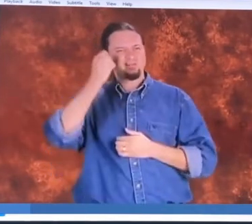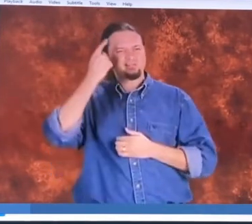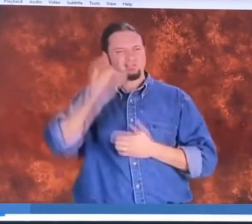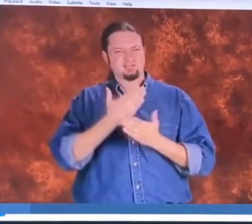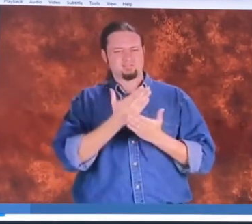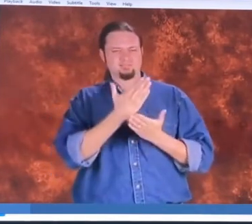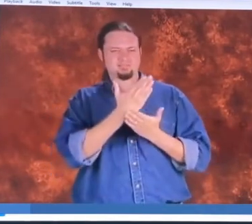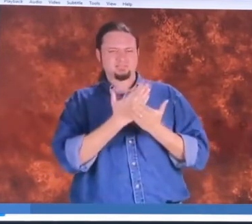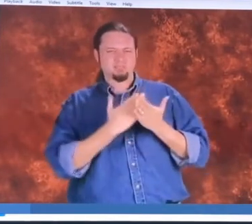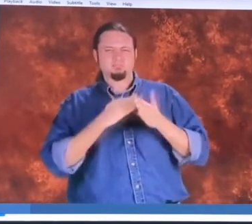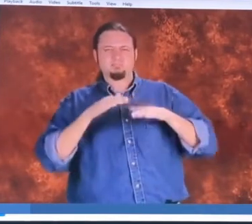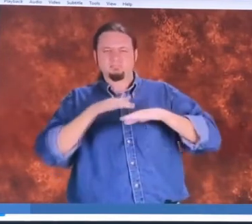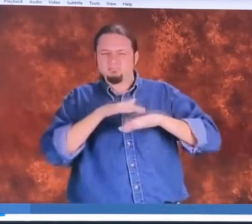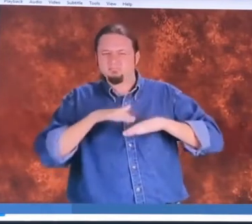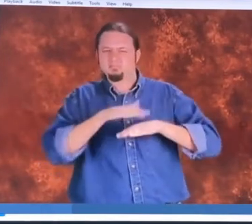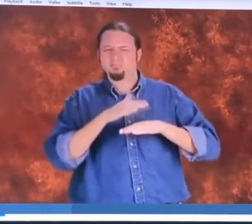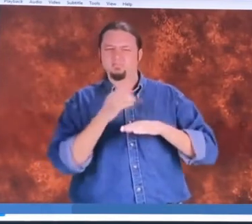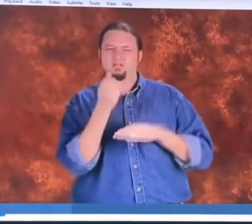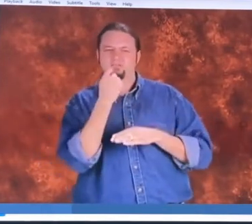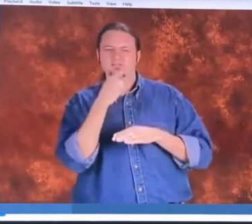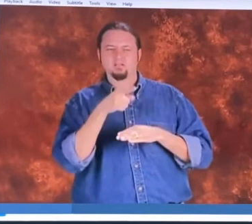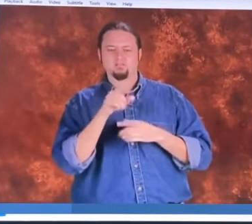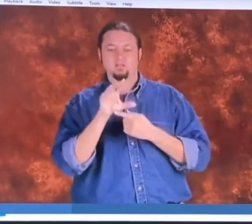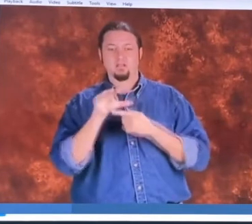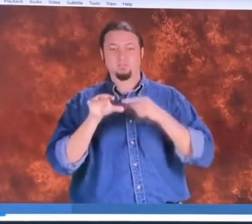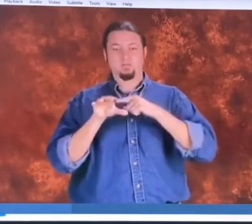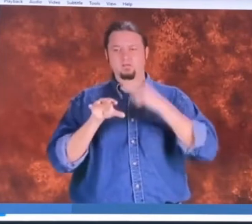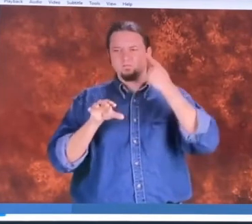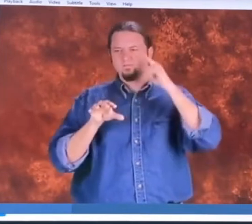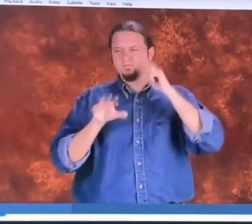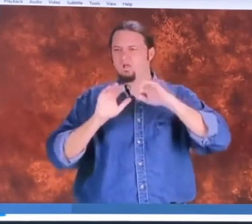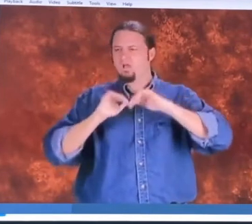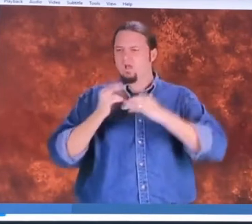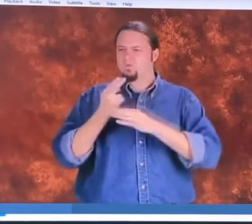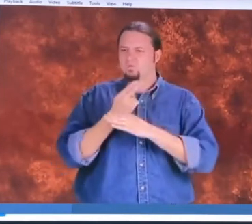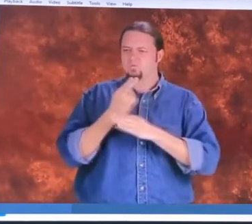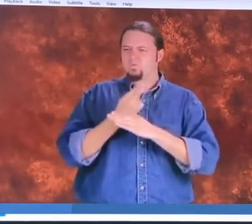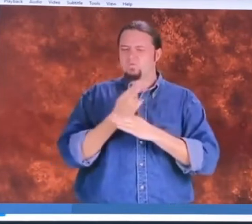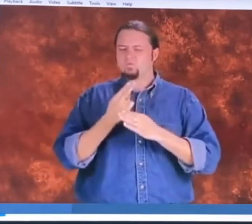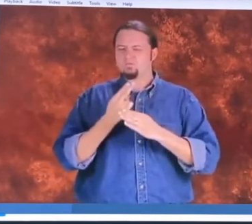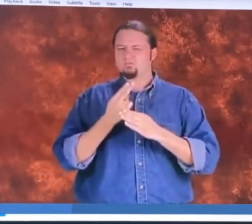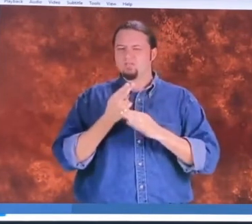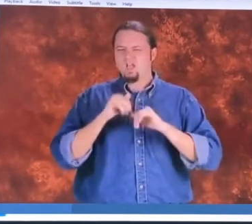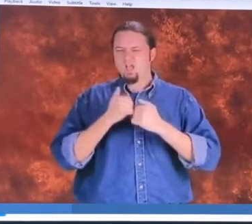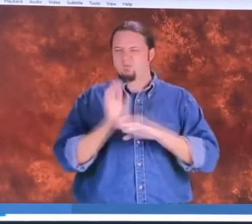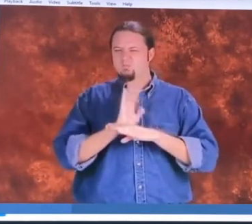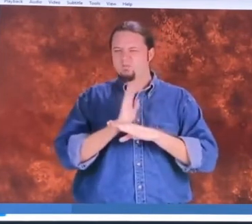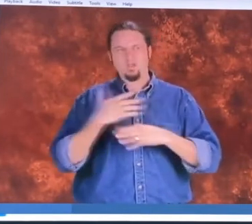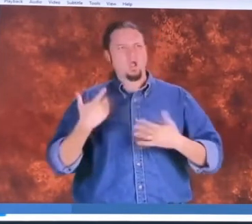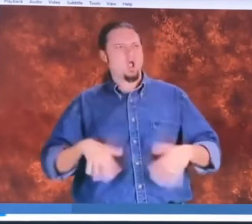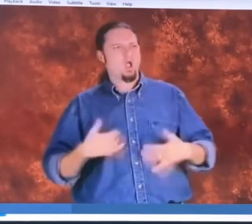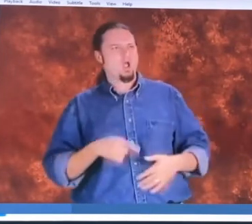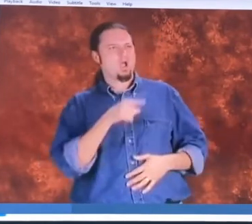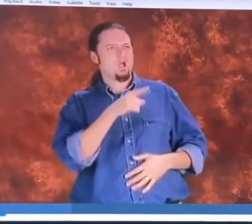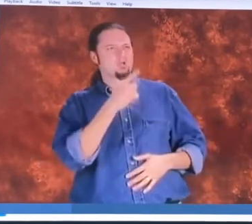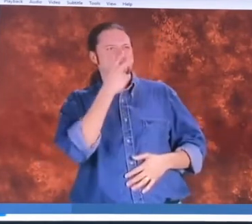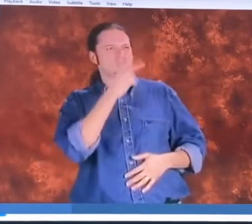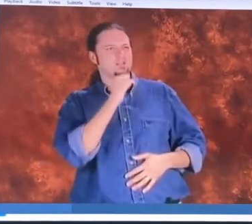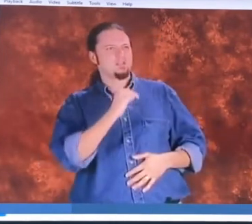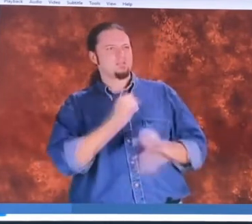discuss right now understanding some of the basic and how to use movies.